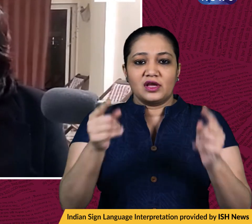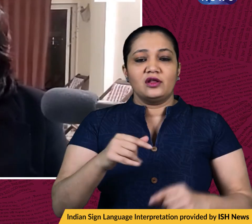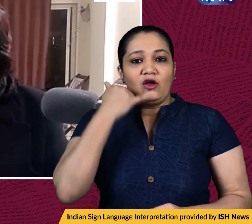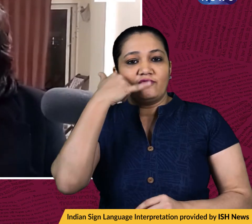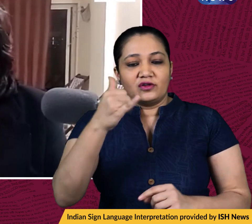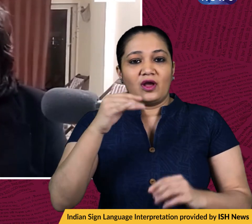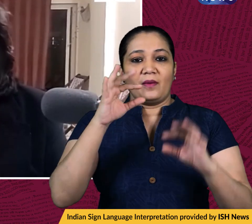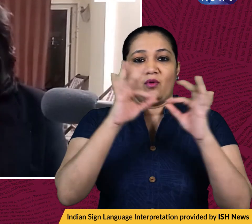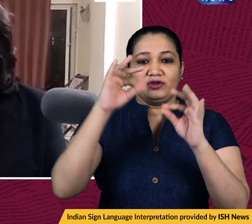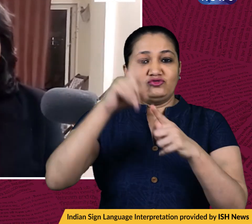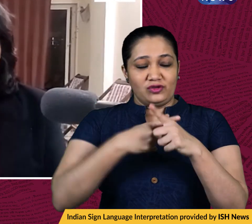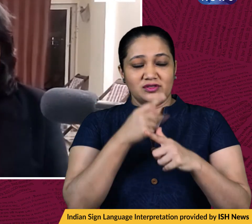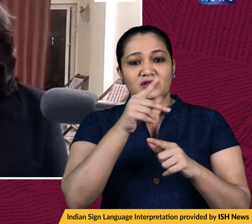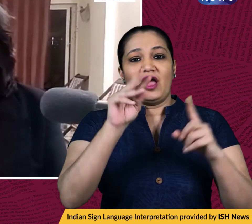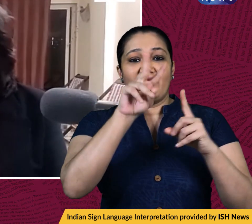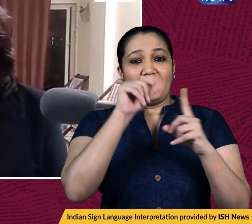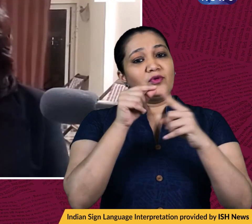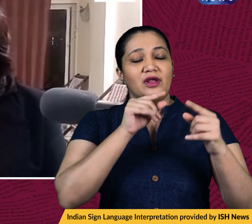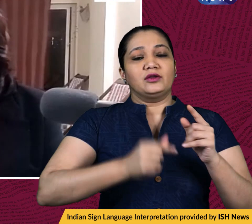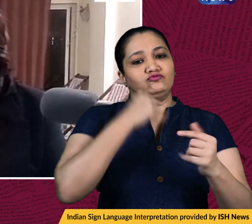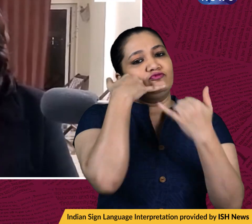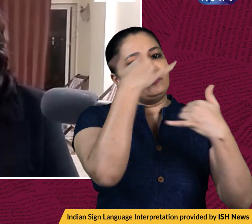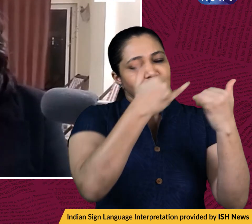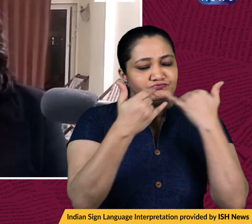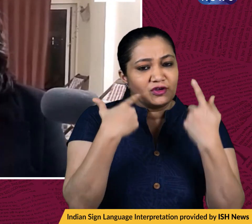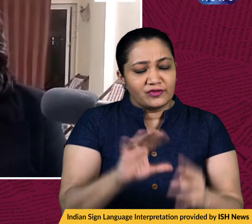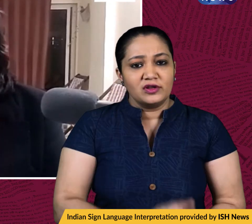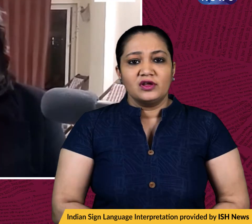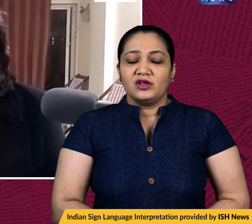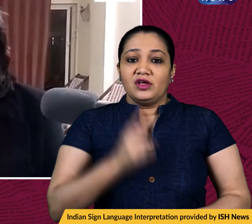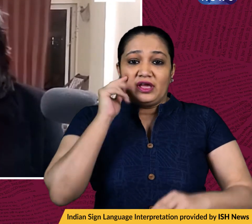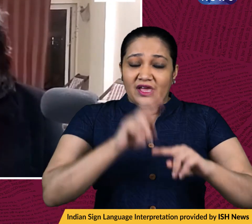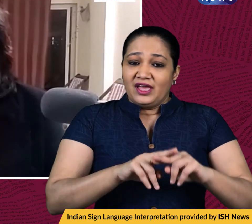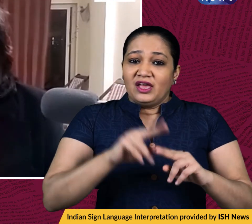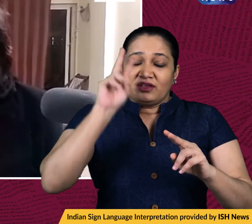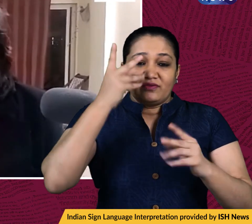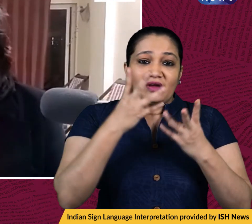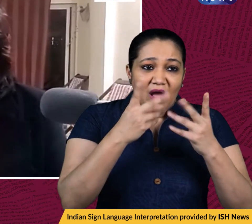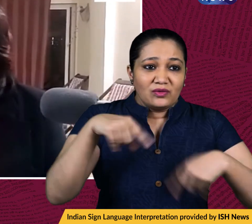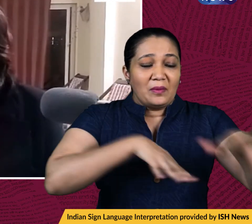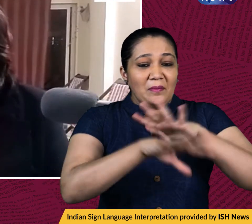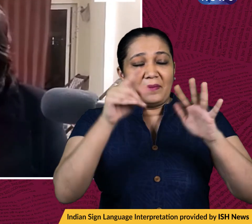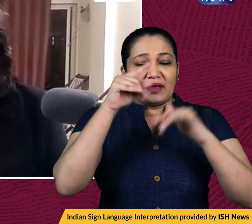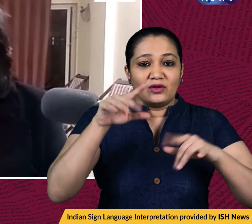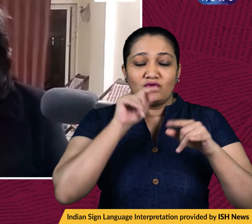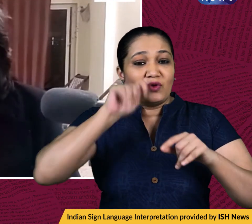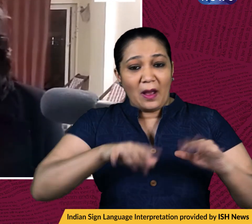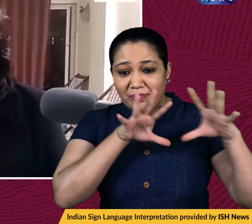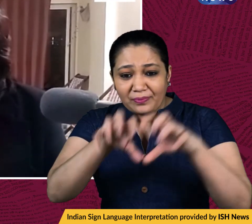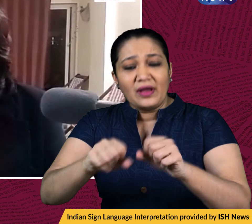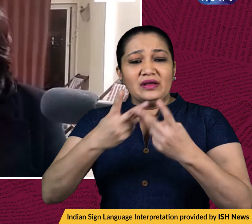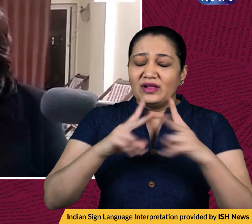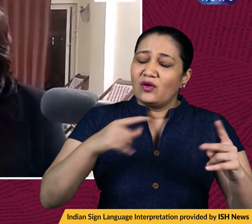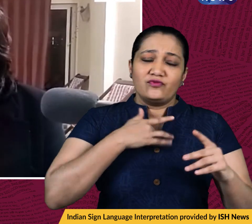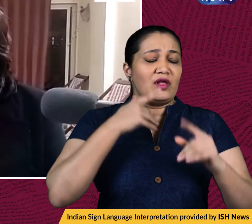phone call, Prime Minister Boris Johnson has told Vladimir Putin that he will make a tragic miscalculation if he invades